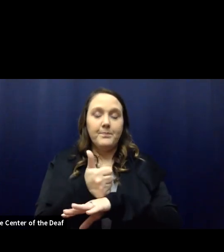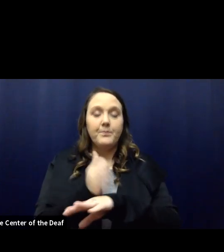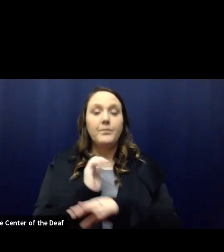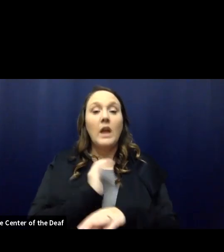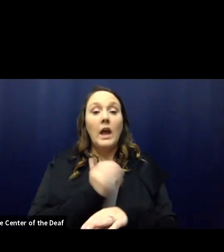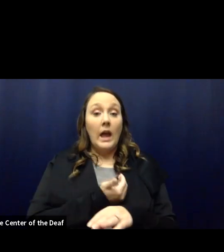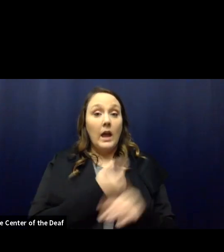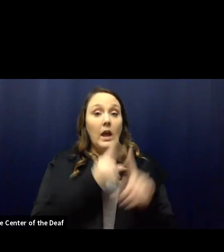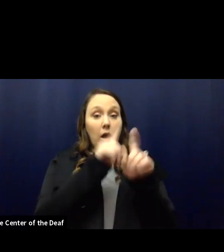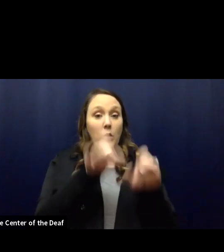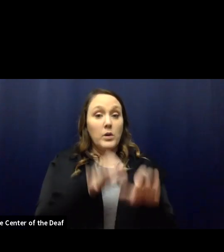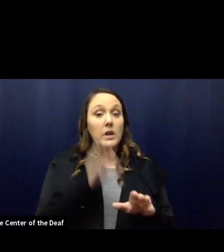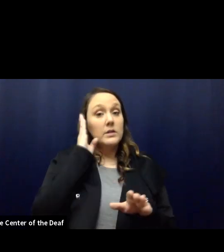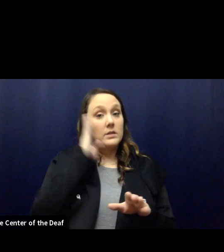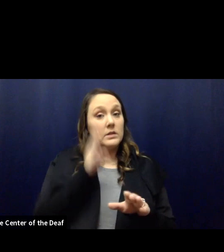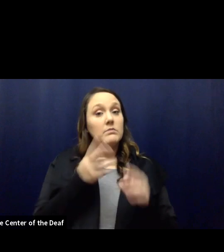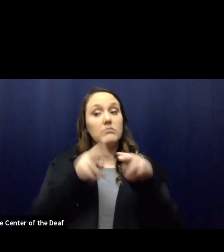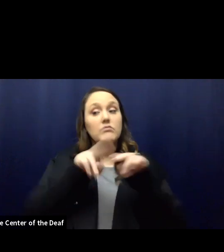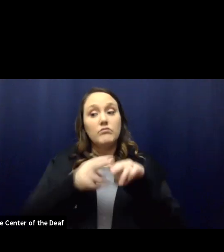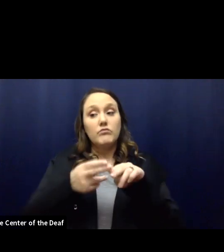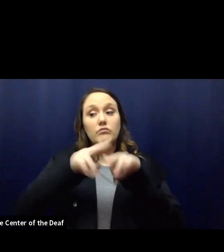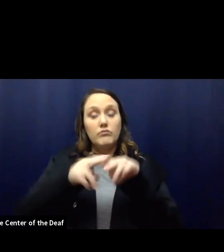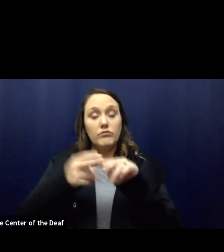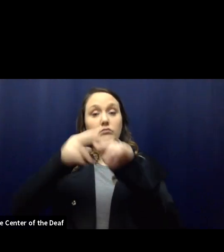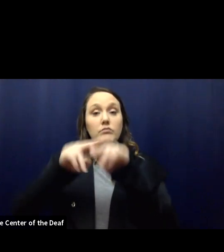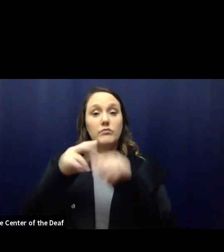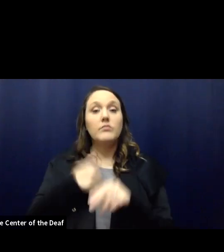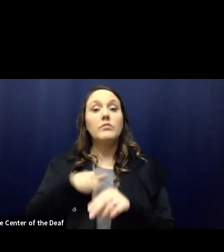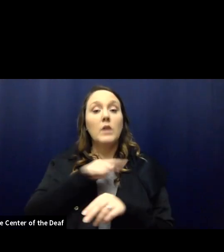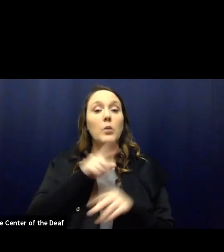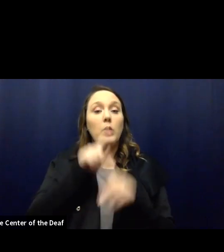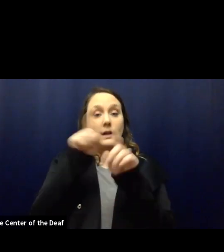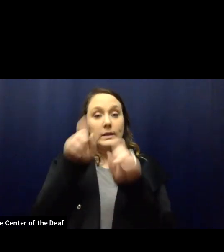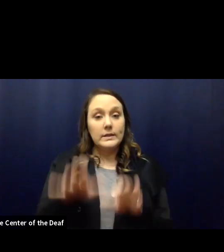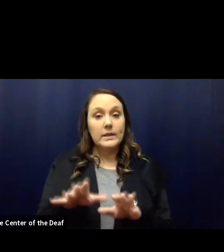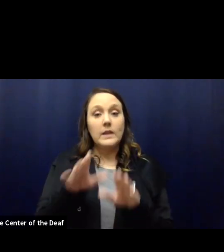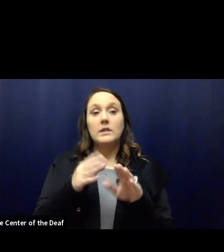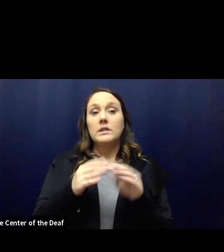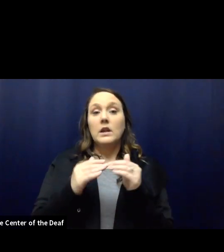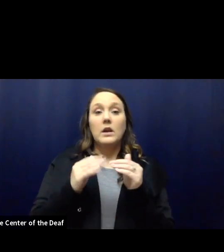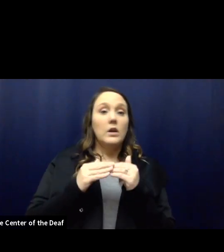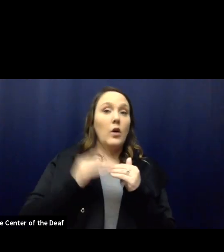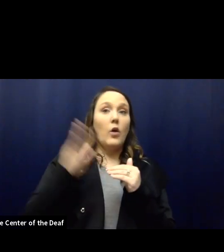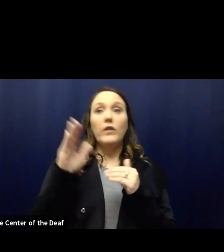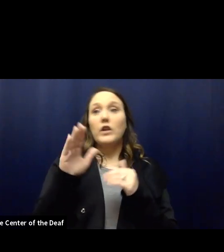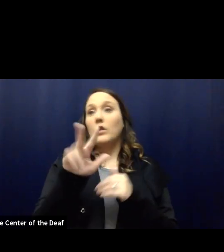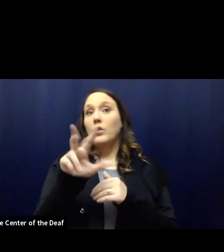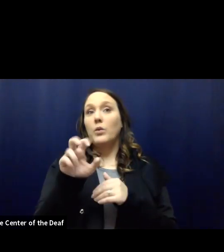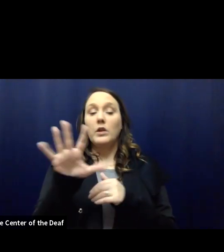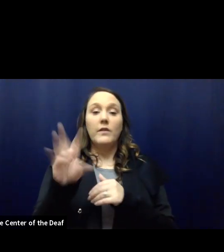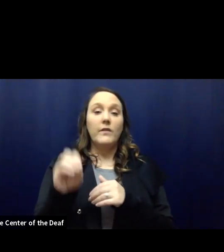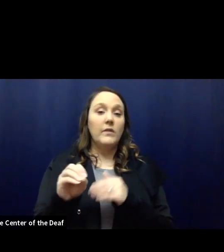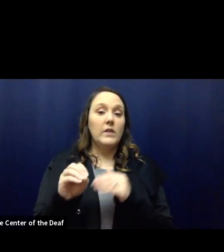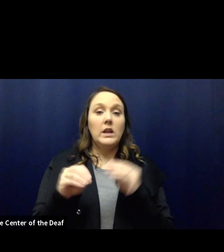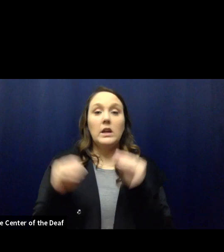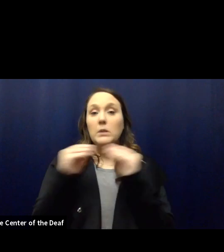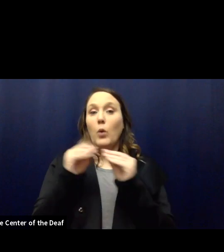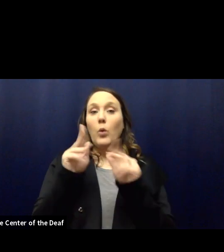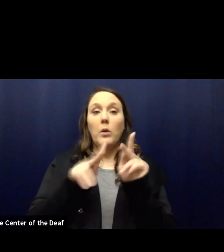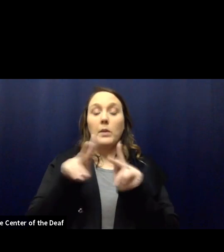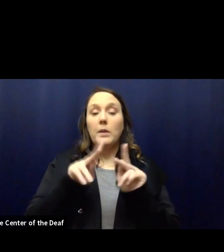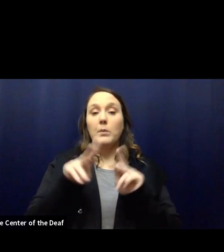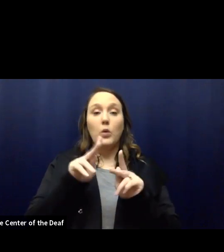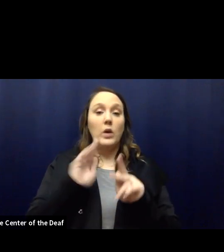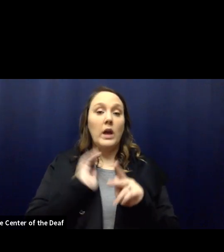testing is continuing to grow. We are testing, well over 350 or plus people at our